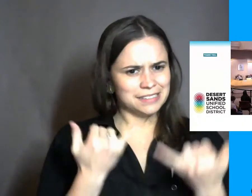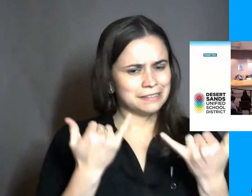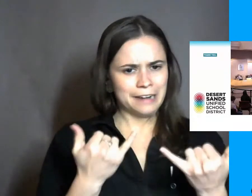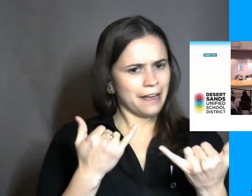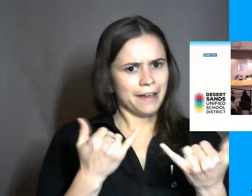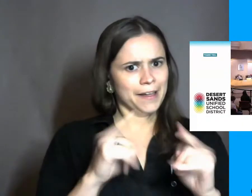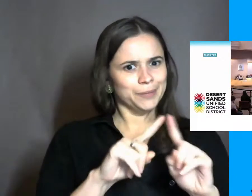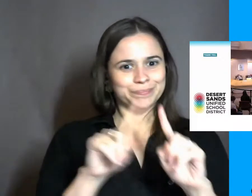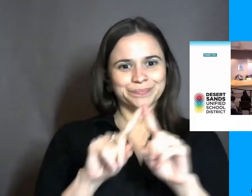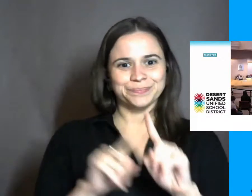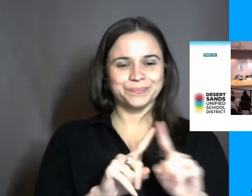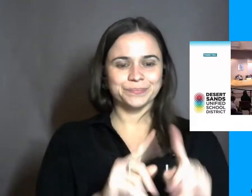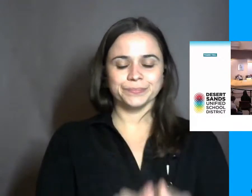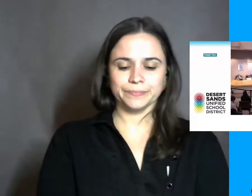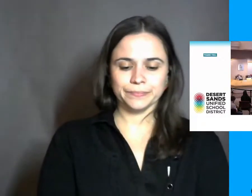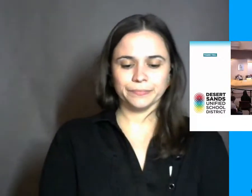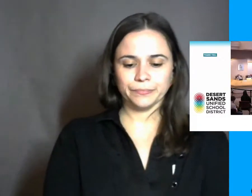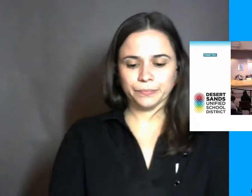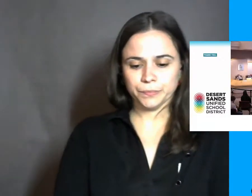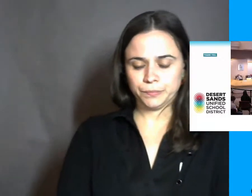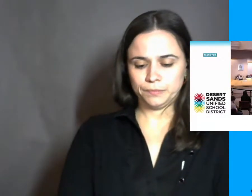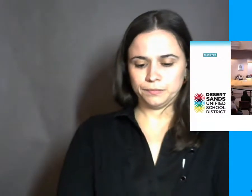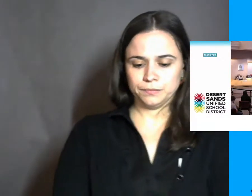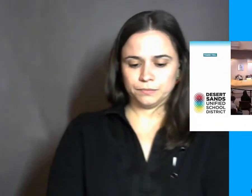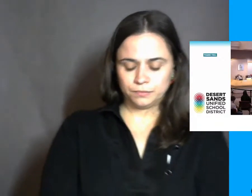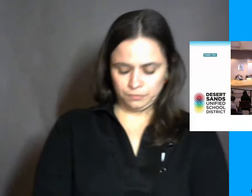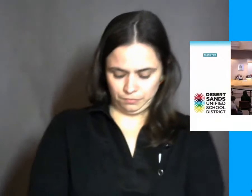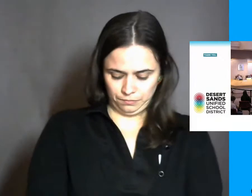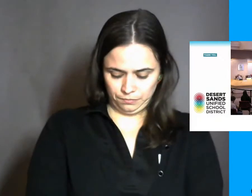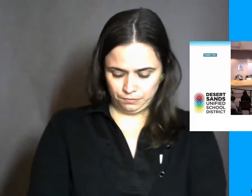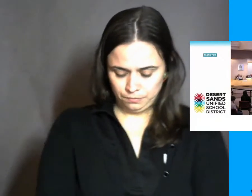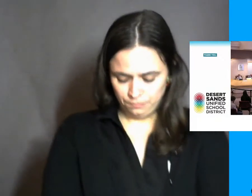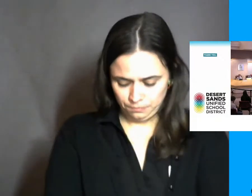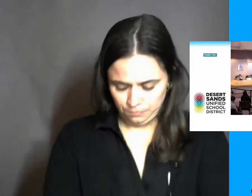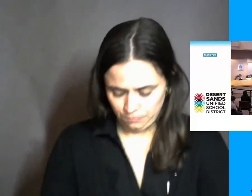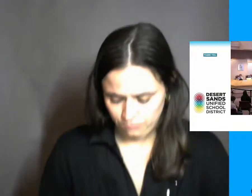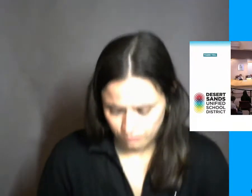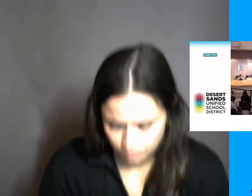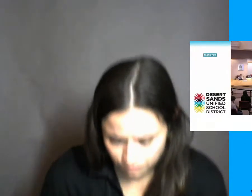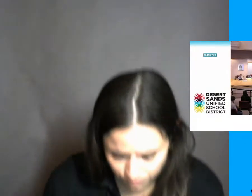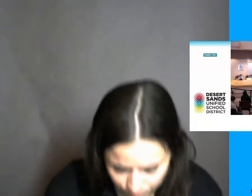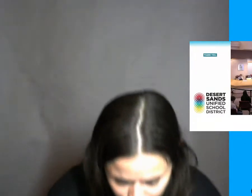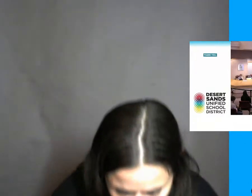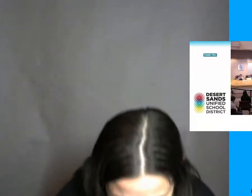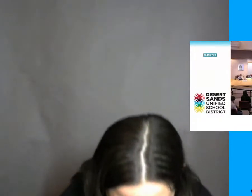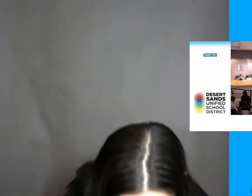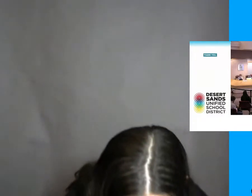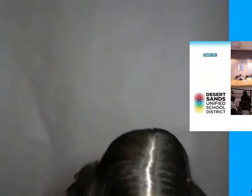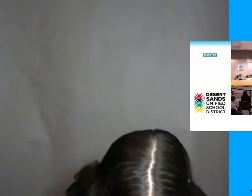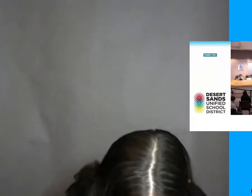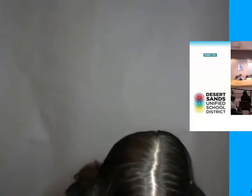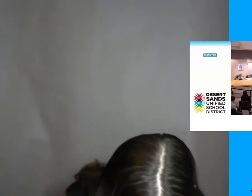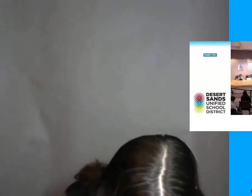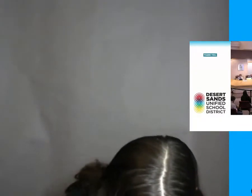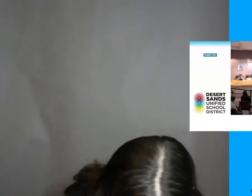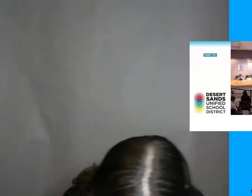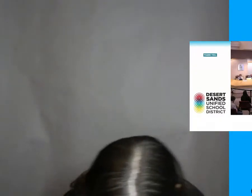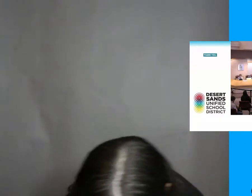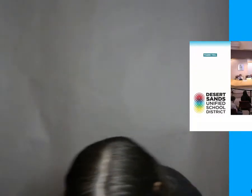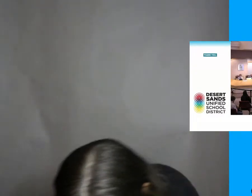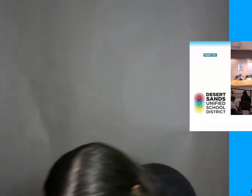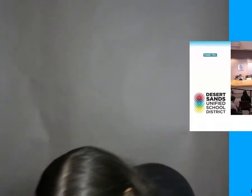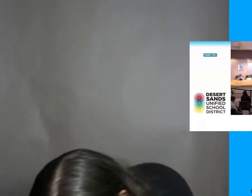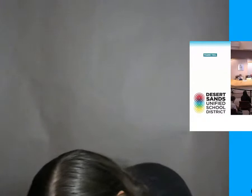do want to, you know, I know that Ms. Porras mentioned about the